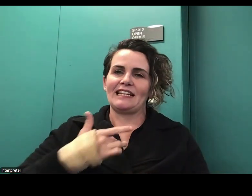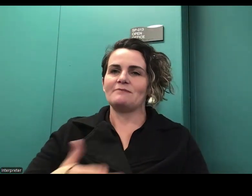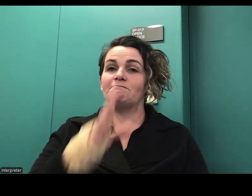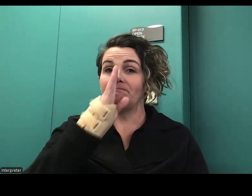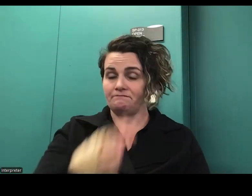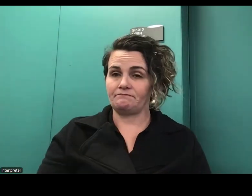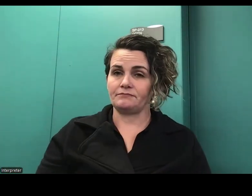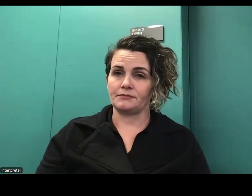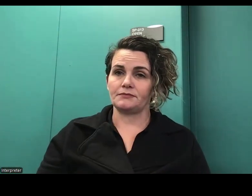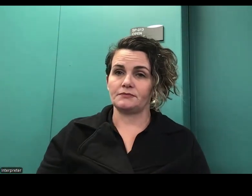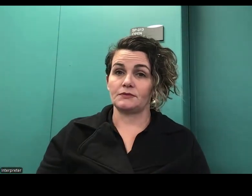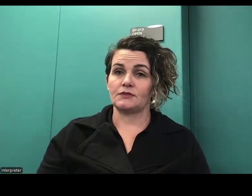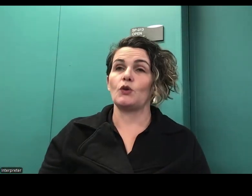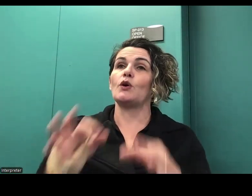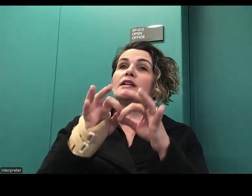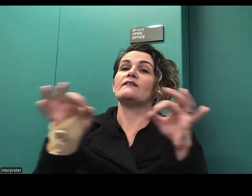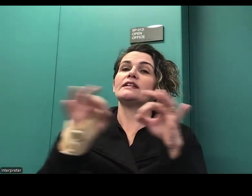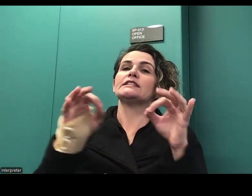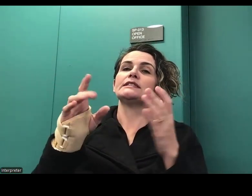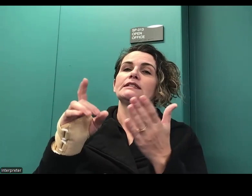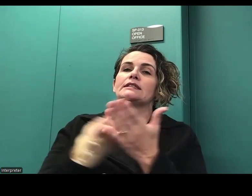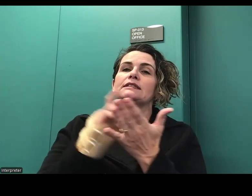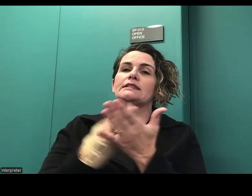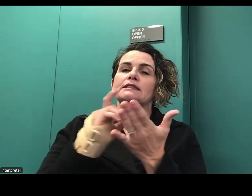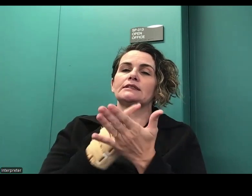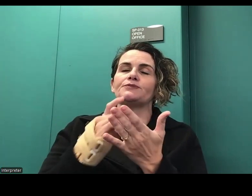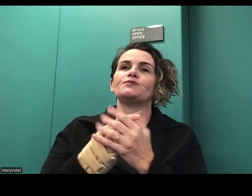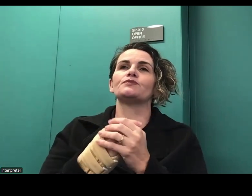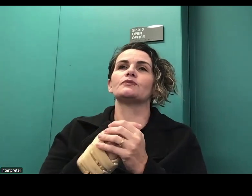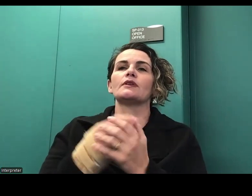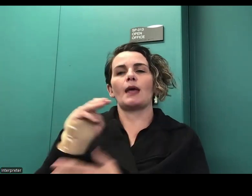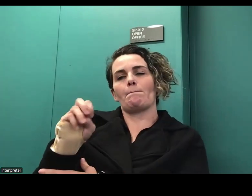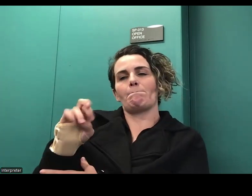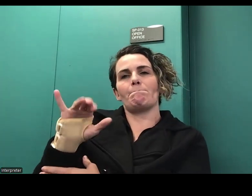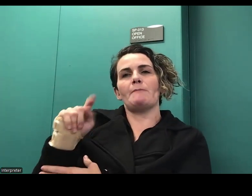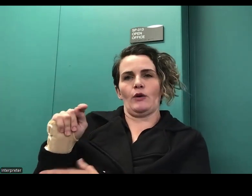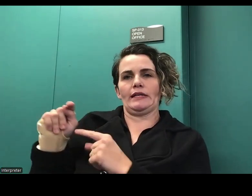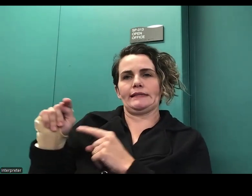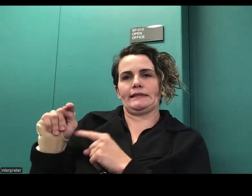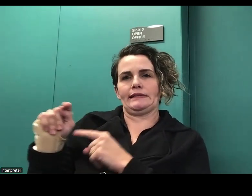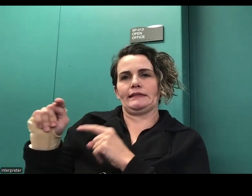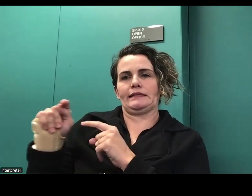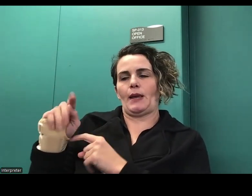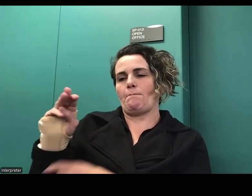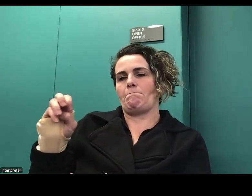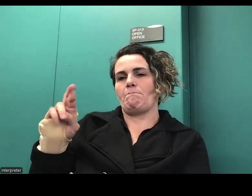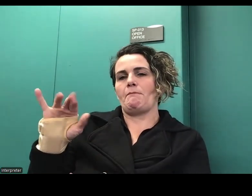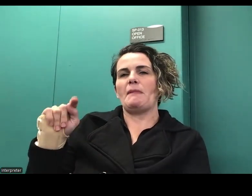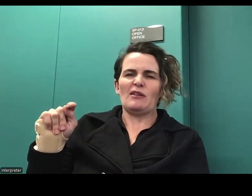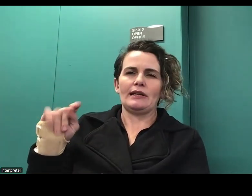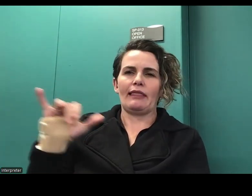It's actually, the definition is kind of embedded in this, where it's about merit. So that's the key word,